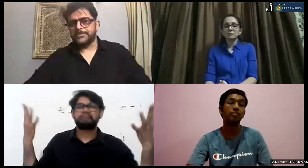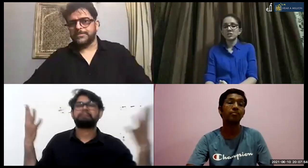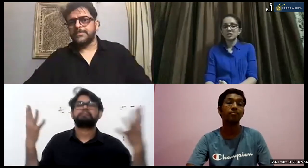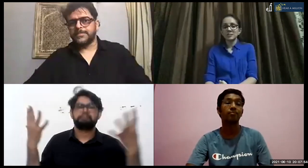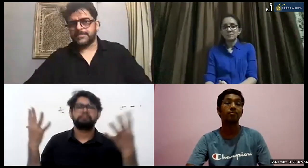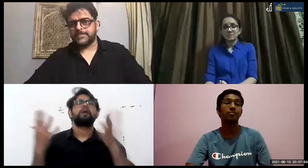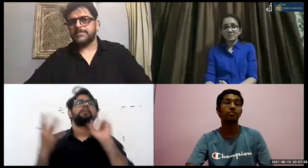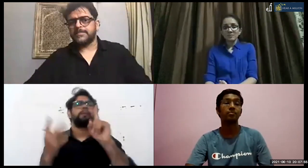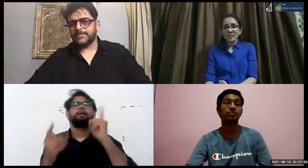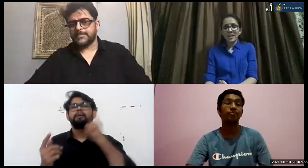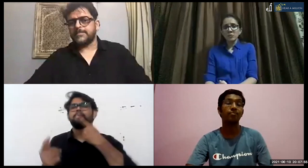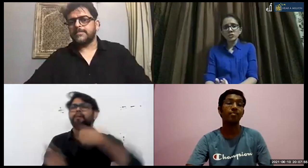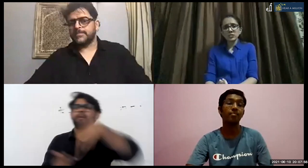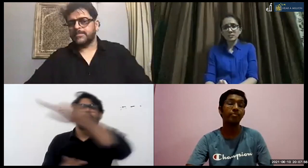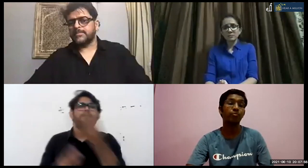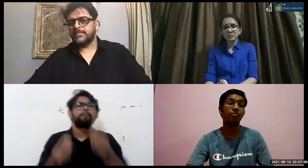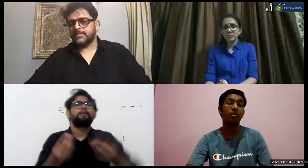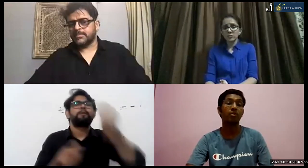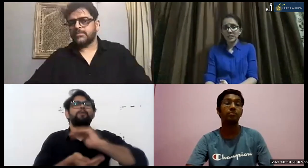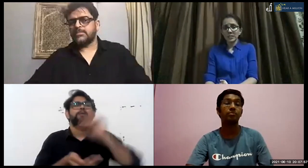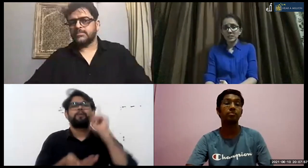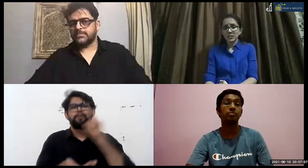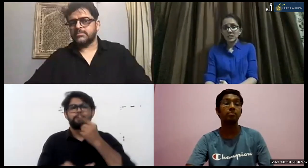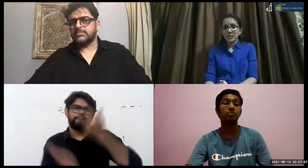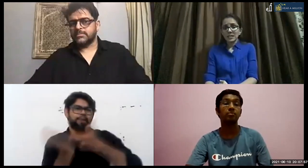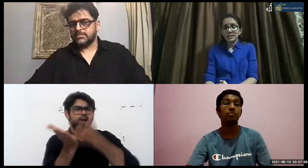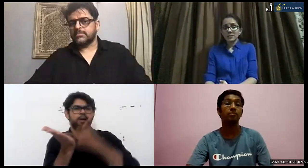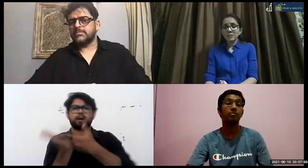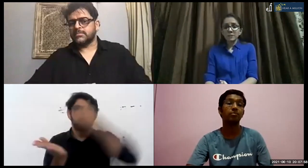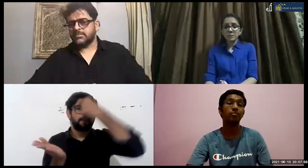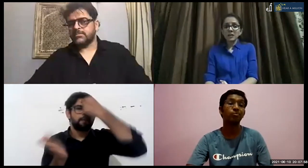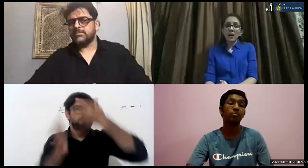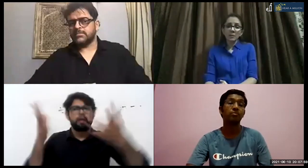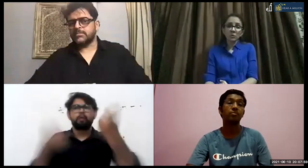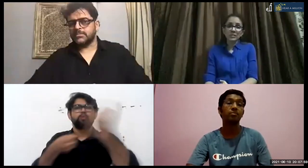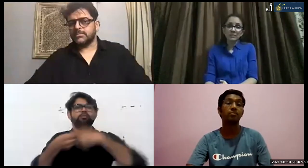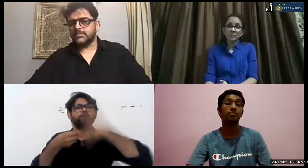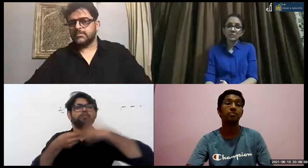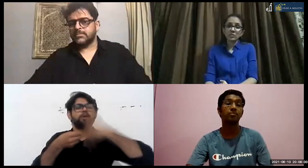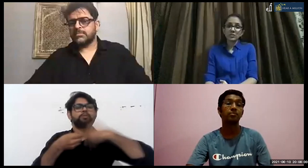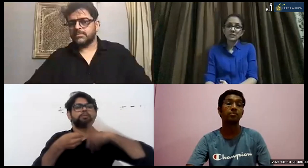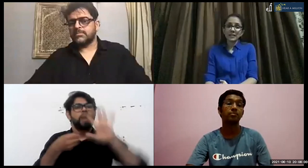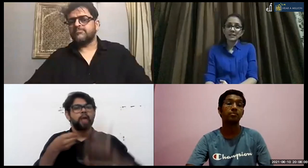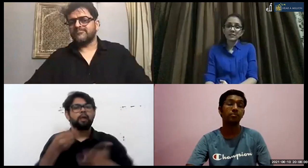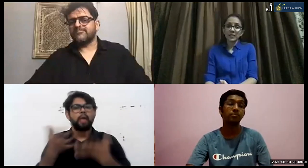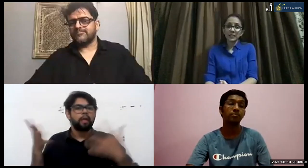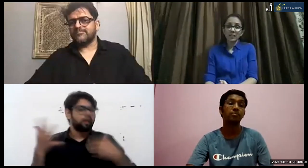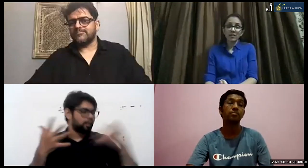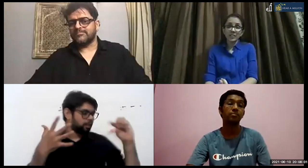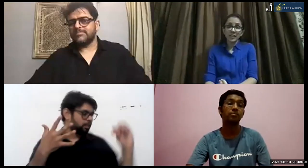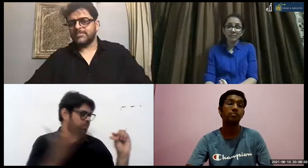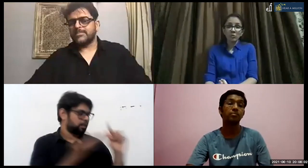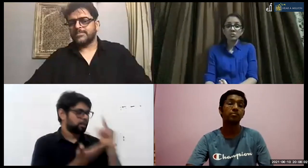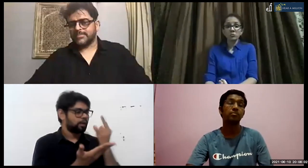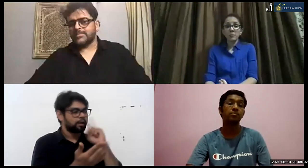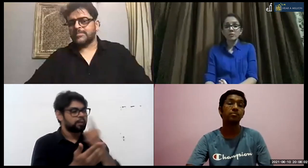very difficult, and most is villages only. And deaf people are mostly from villages, and